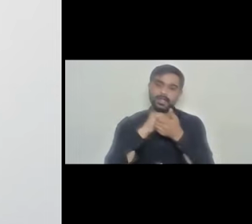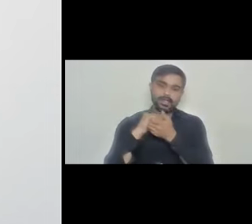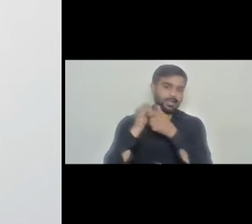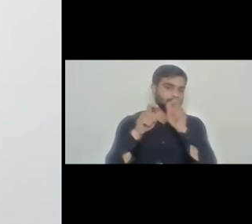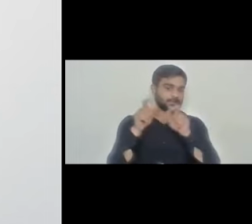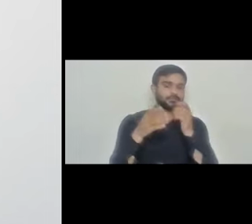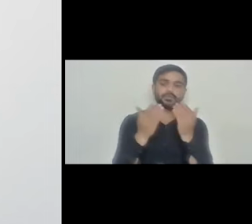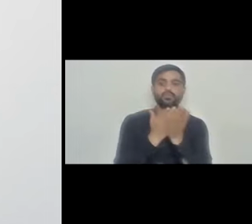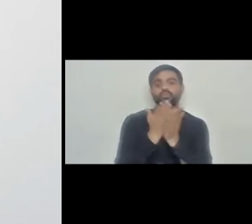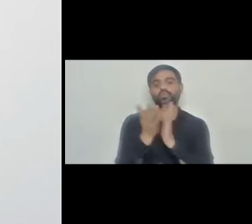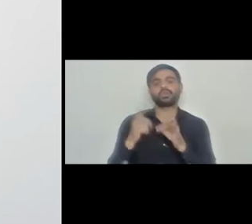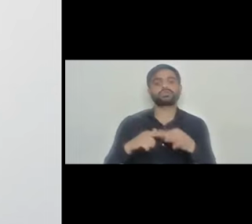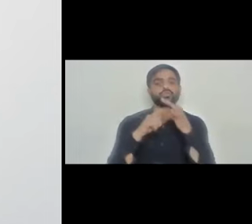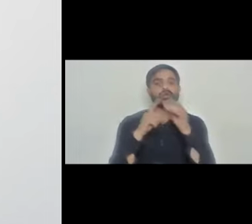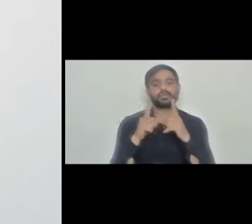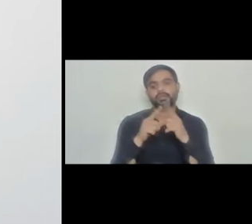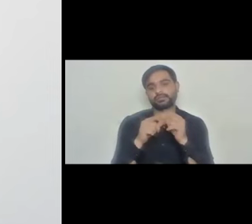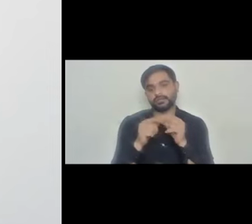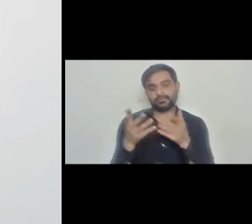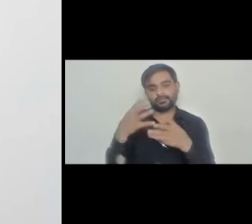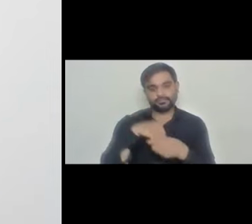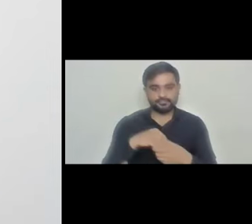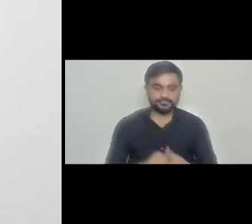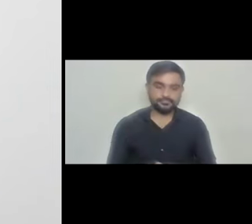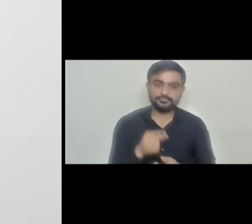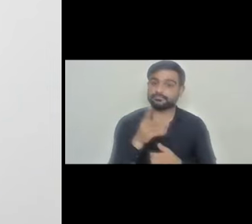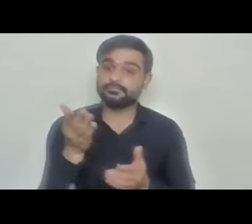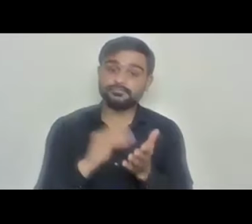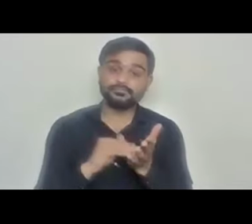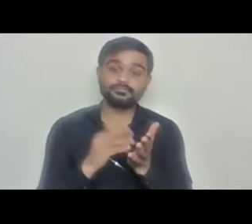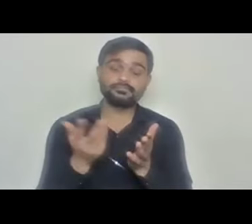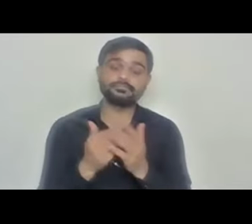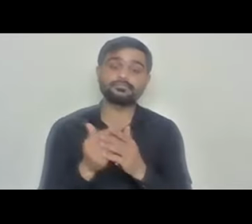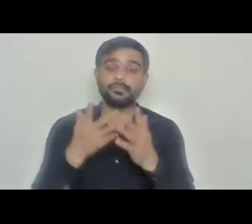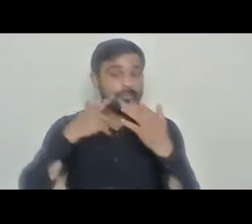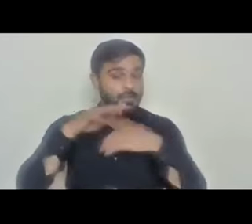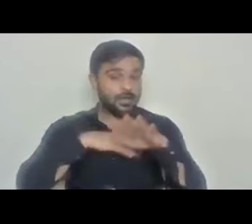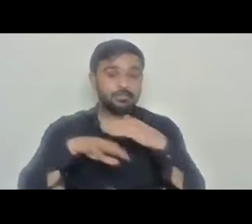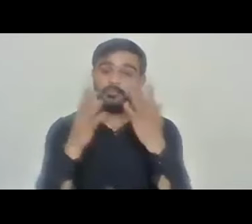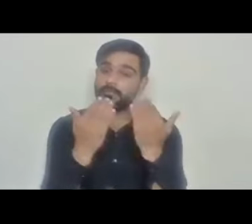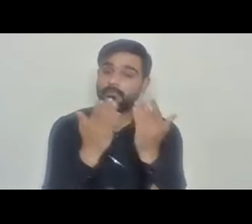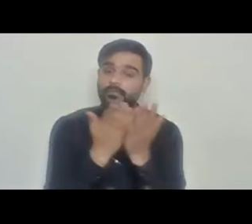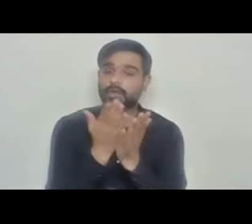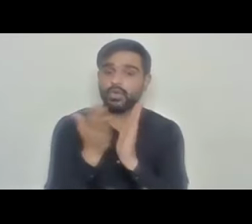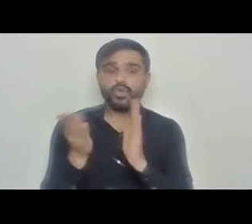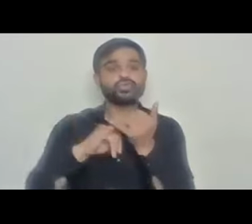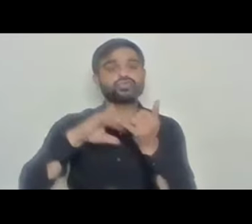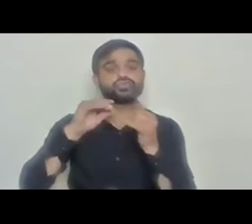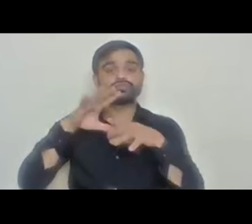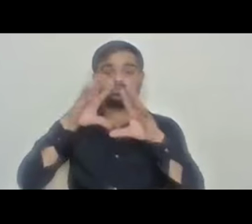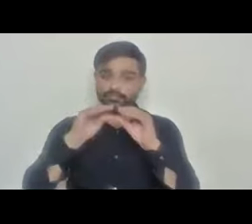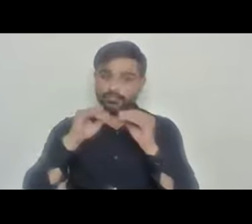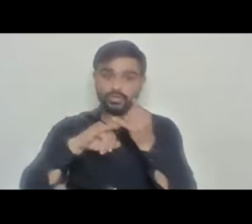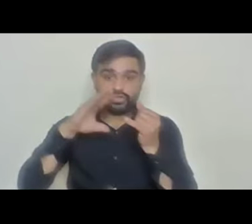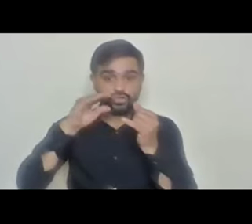in case of qualitative data. So then again, analysis can be software assisted. As I said,